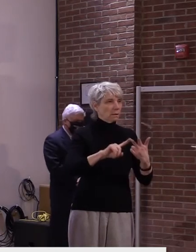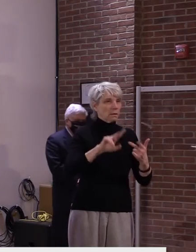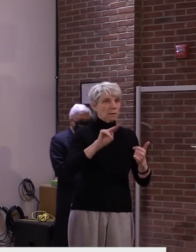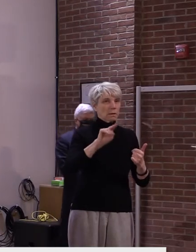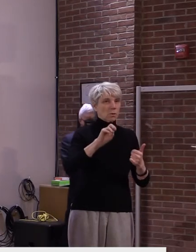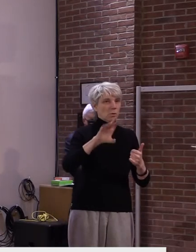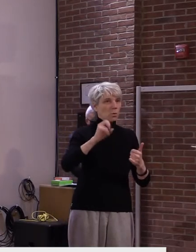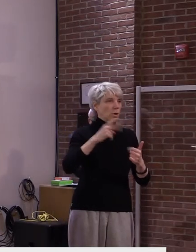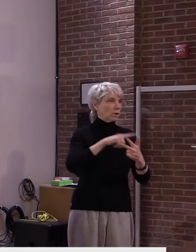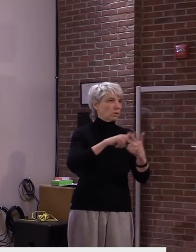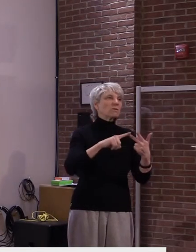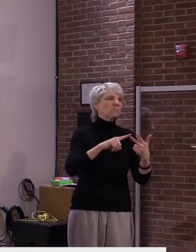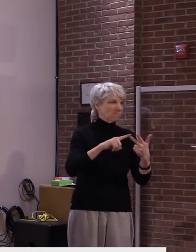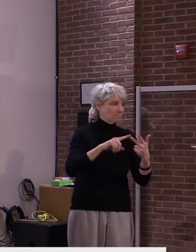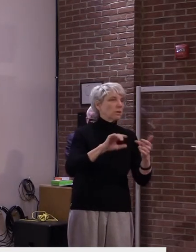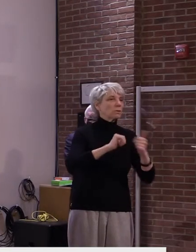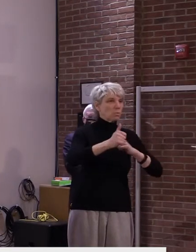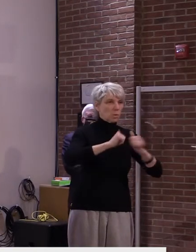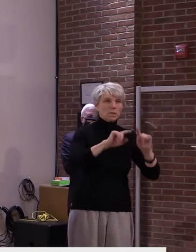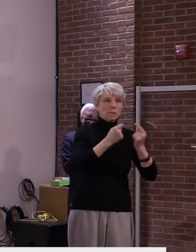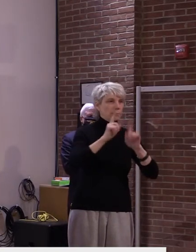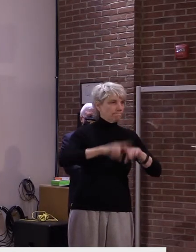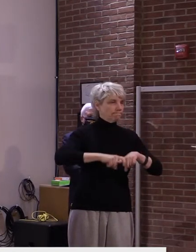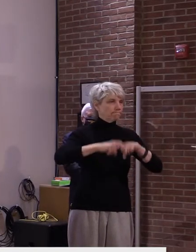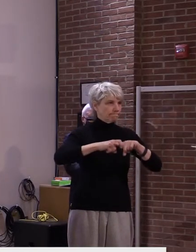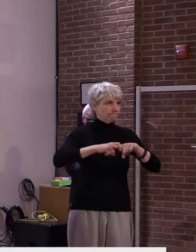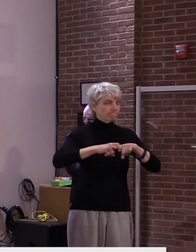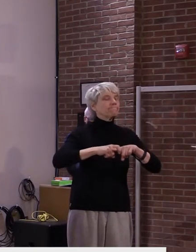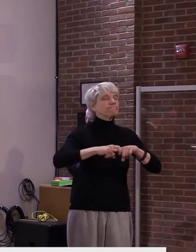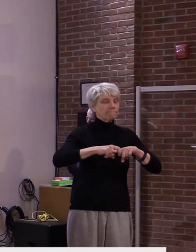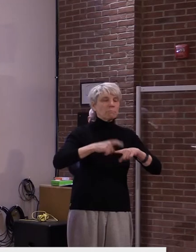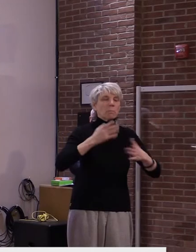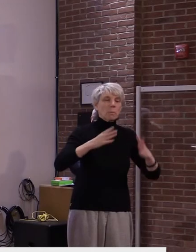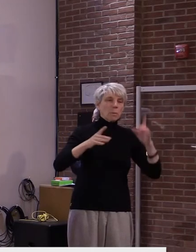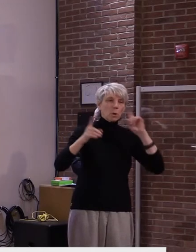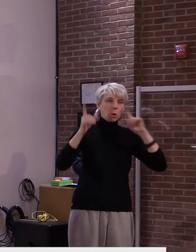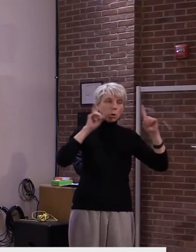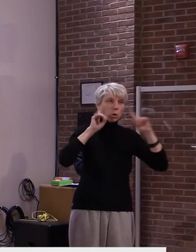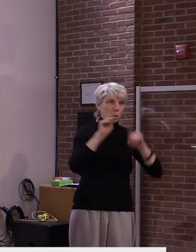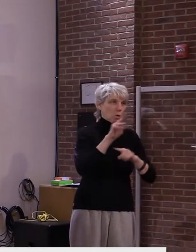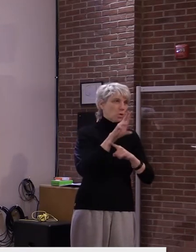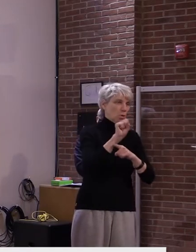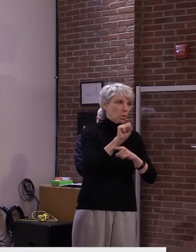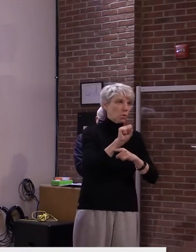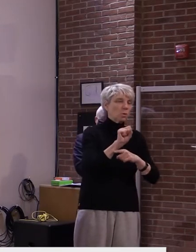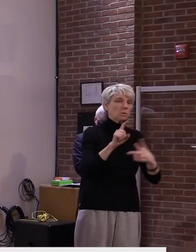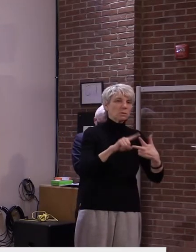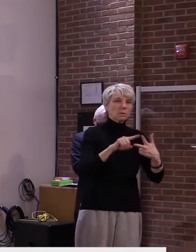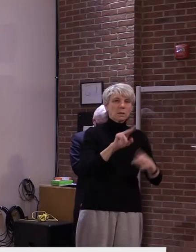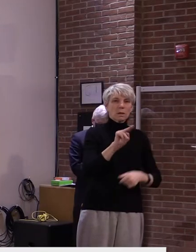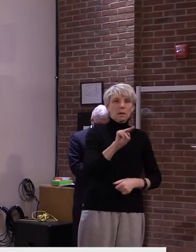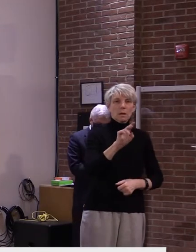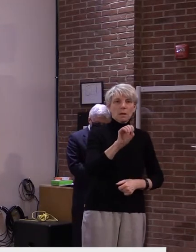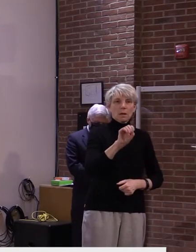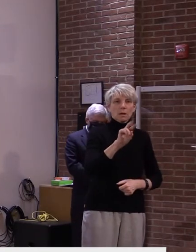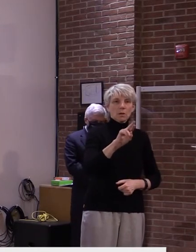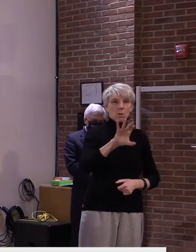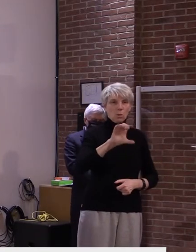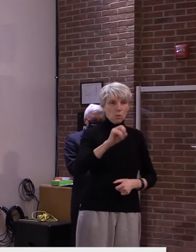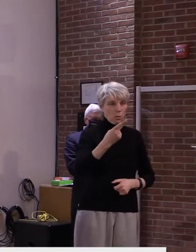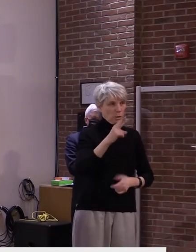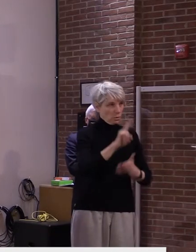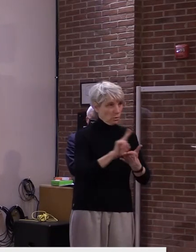Because it's been in the news, Norwich University is where I'll start. It's reported now over 80